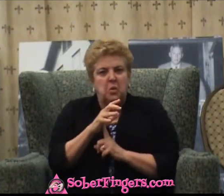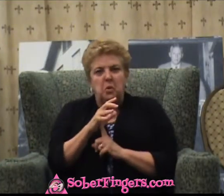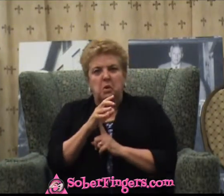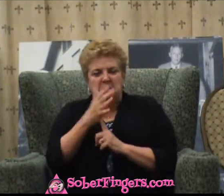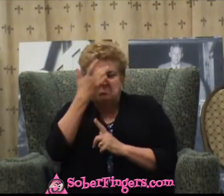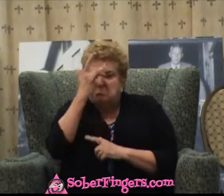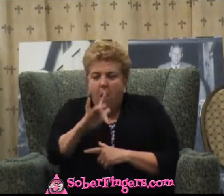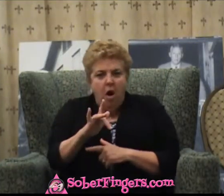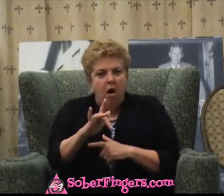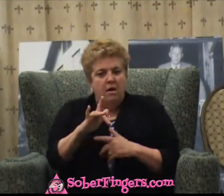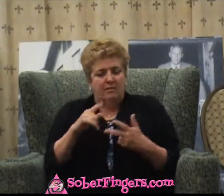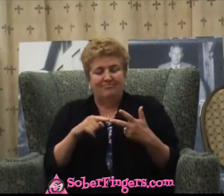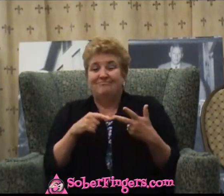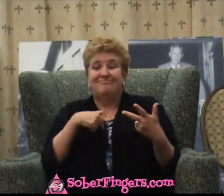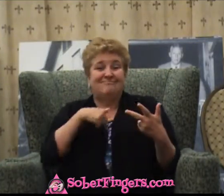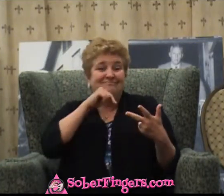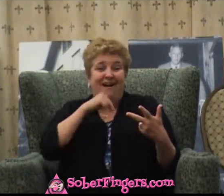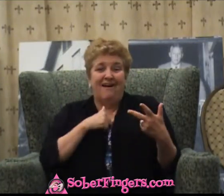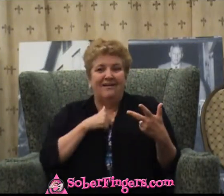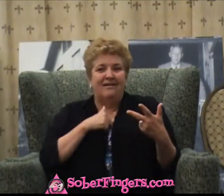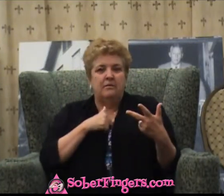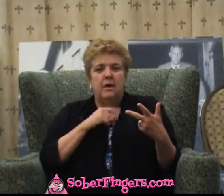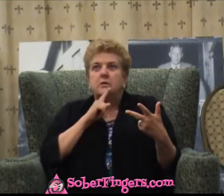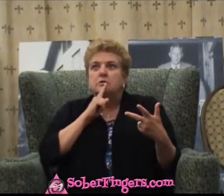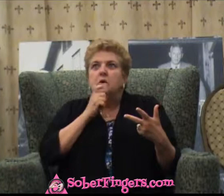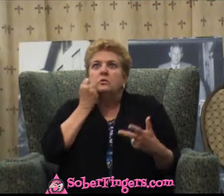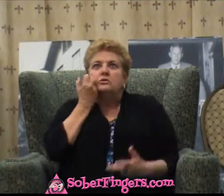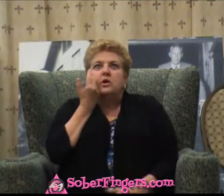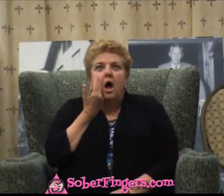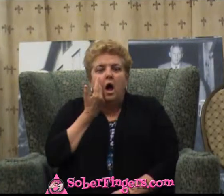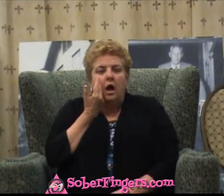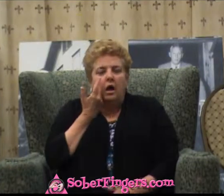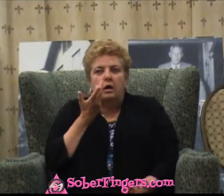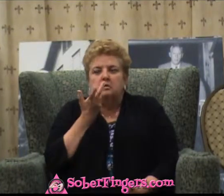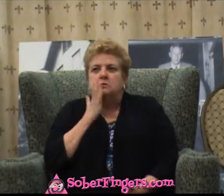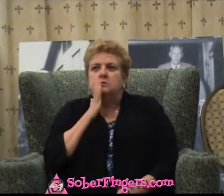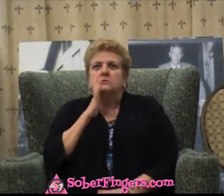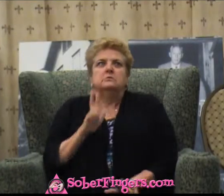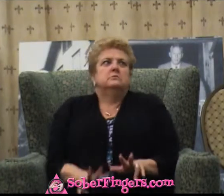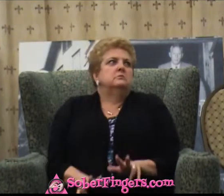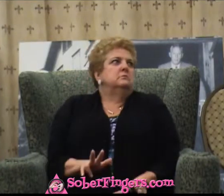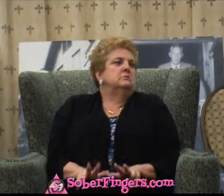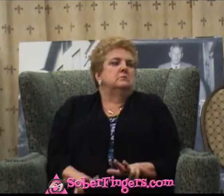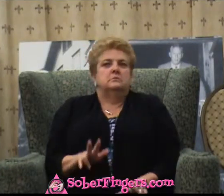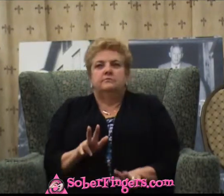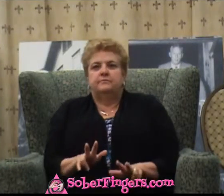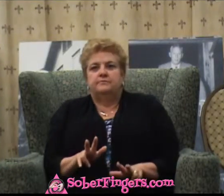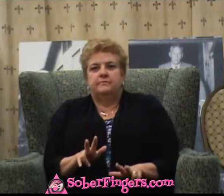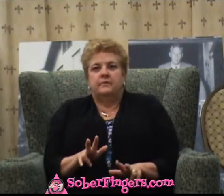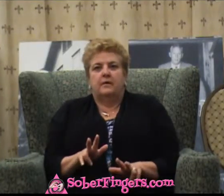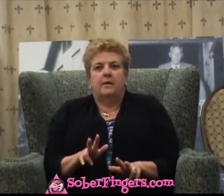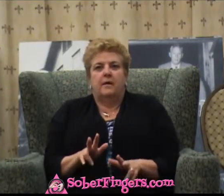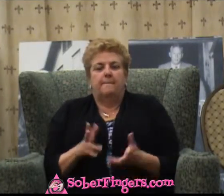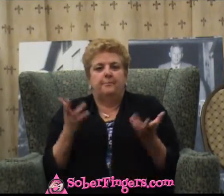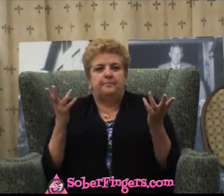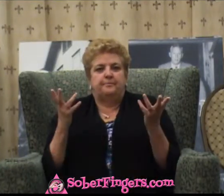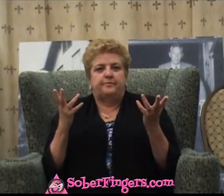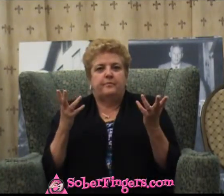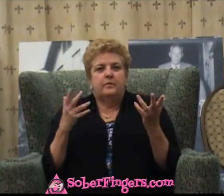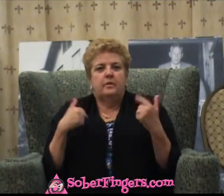and it wasn't that I was dumb. I was just so incredibly shy I couldn't get out of my own way. You know, I wouldn't hand something in instead of, I was petrified it would be too